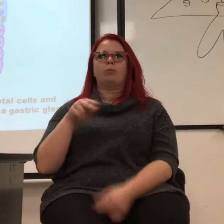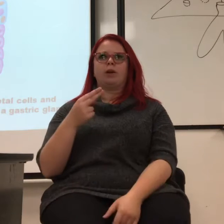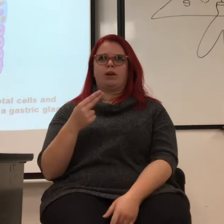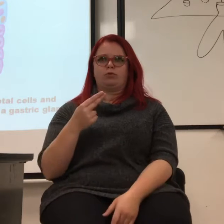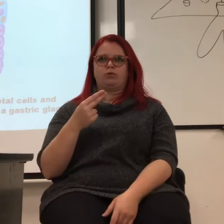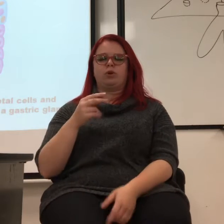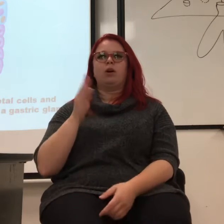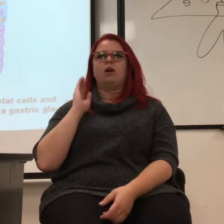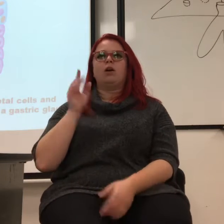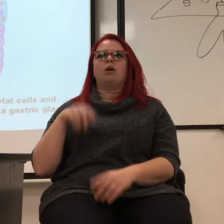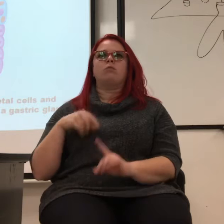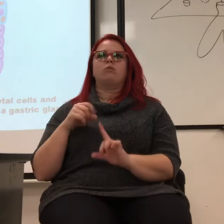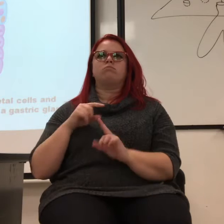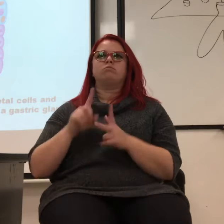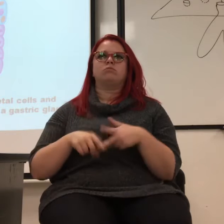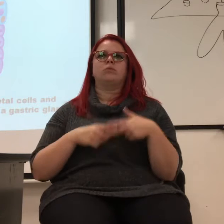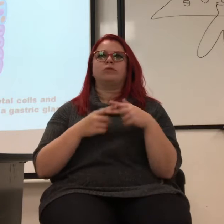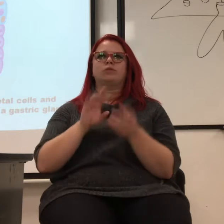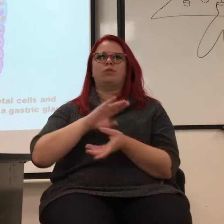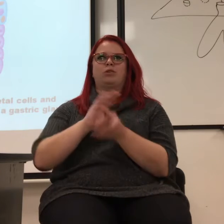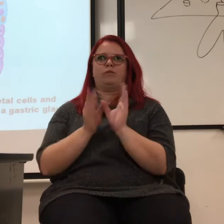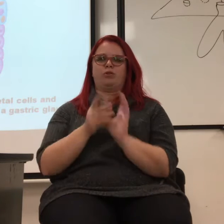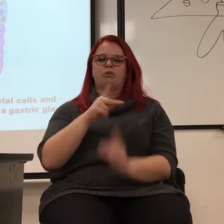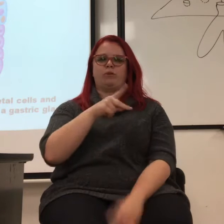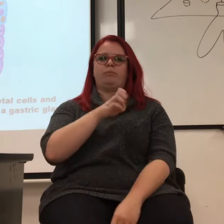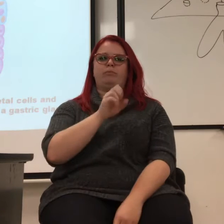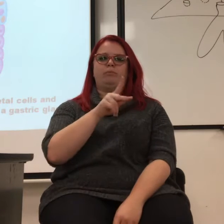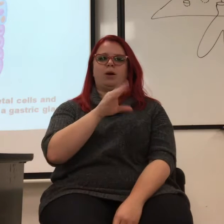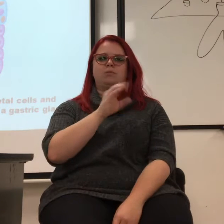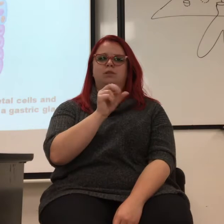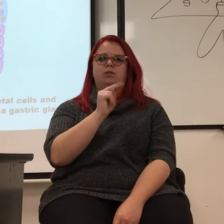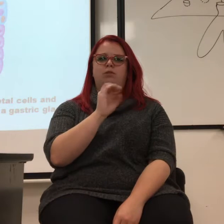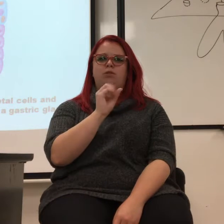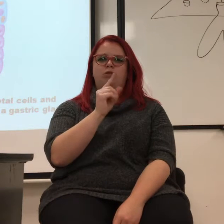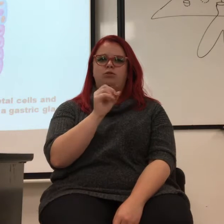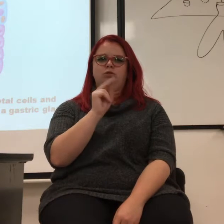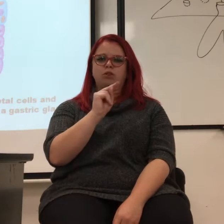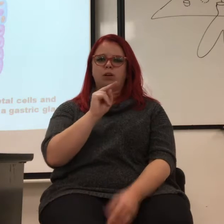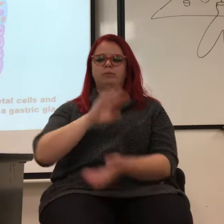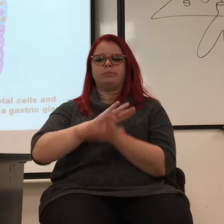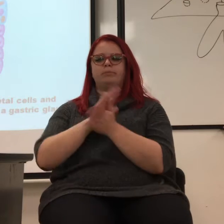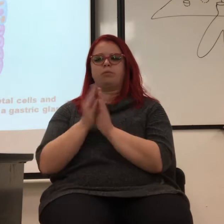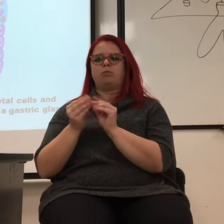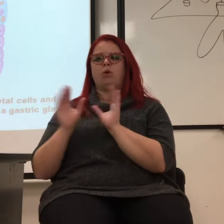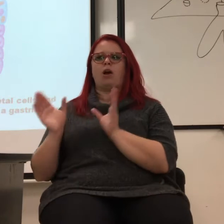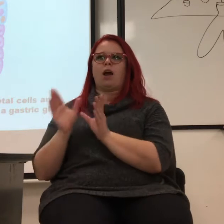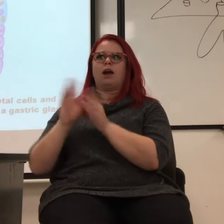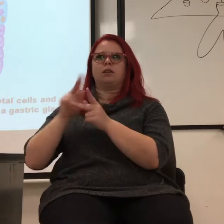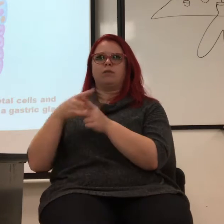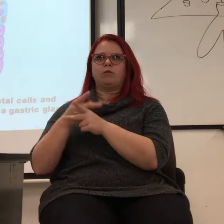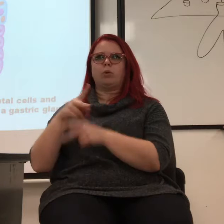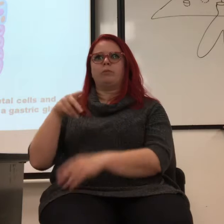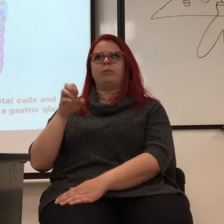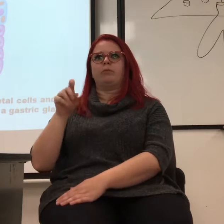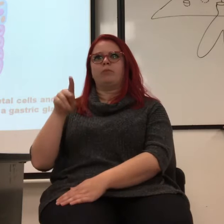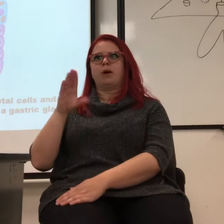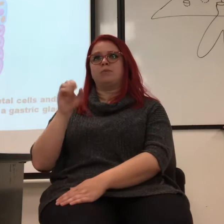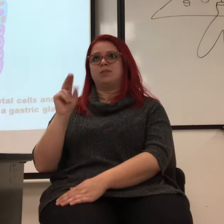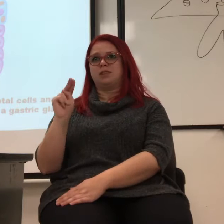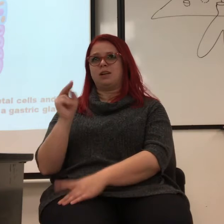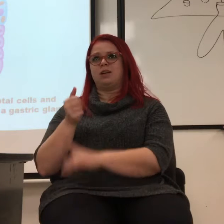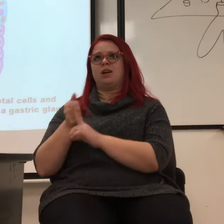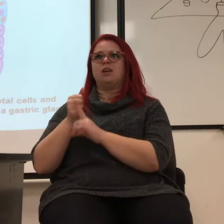stimulate the conversion of pepsinogen into the active form, pepsin, breaks peptide bonds.